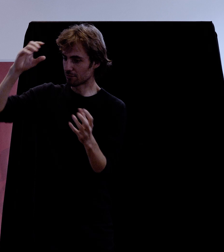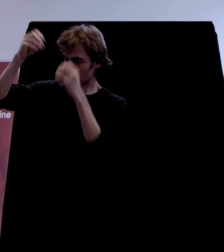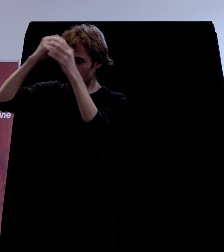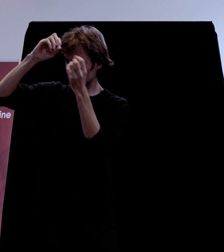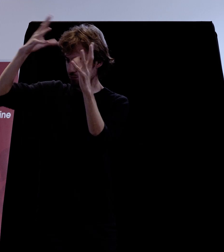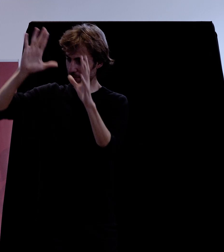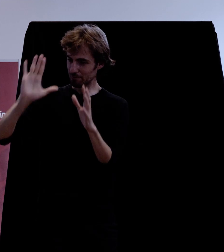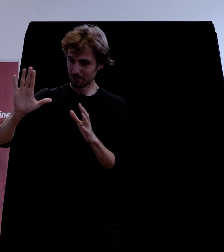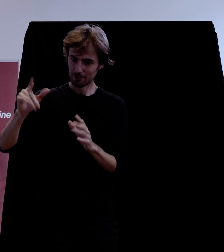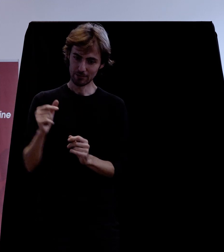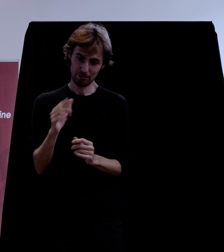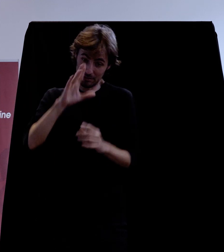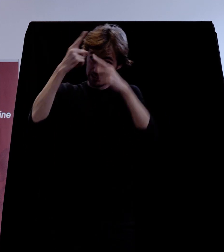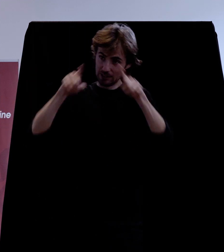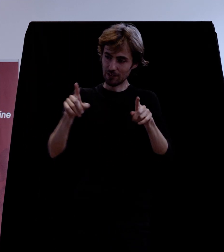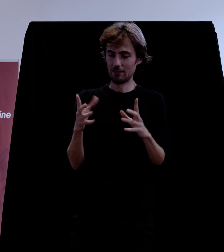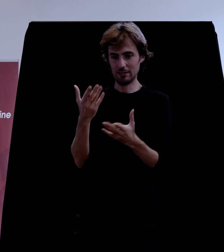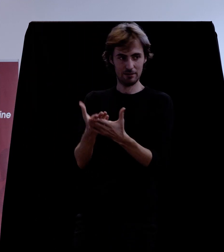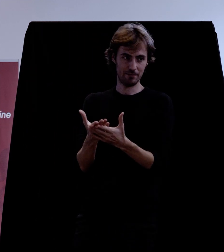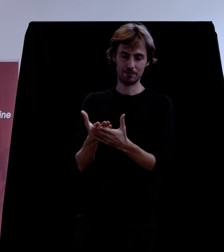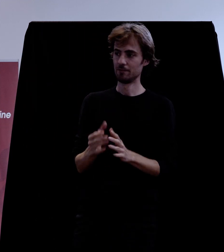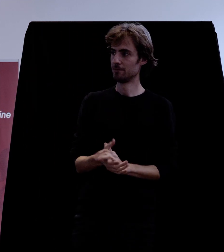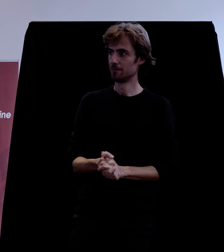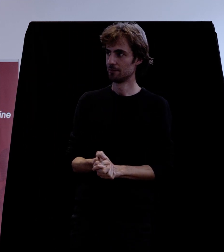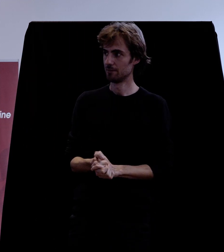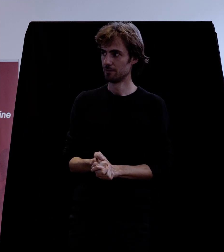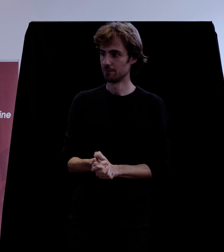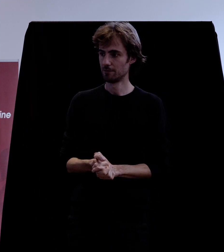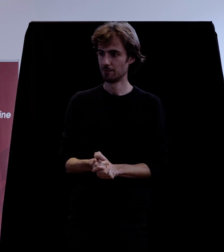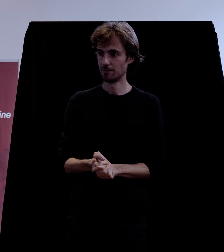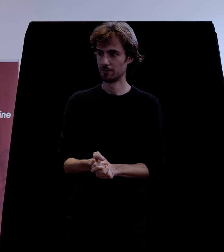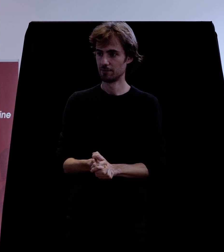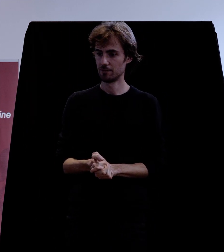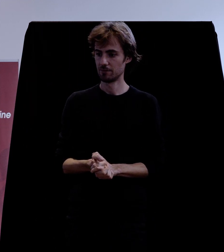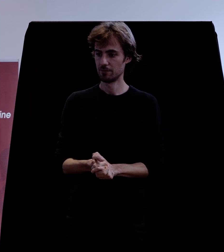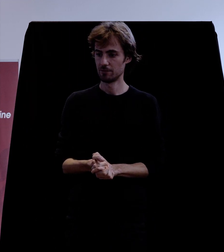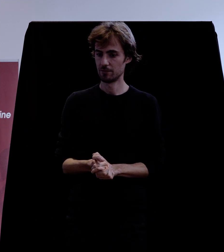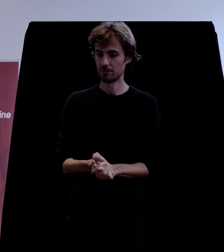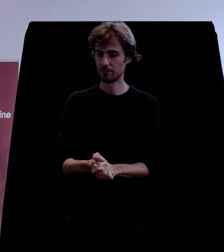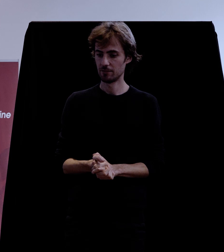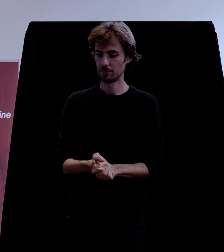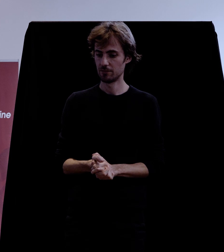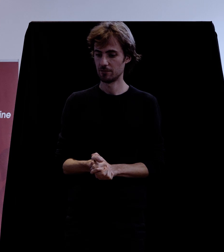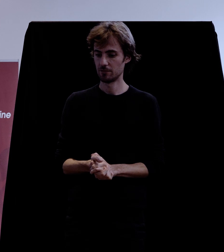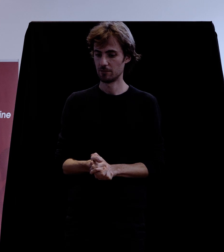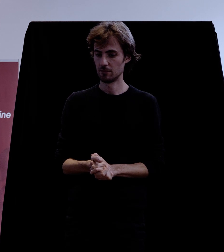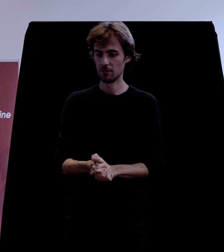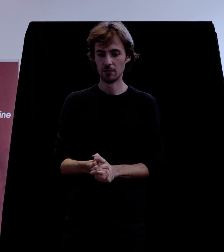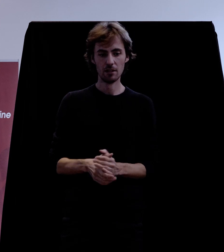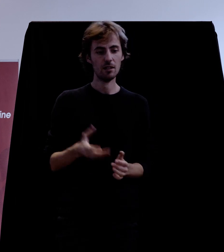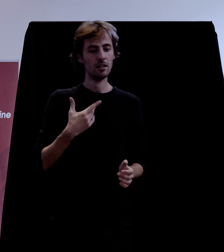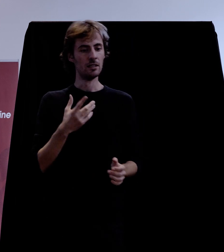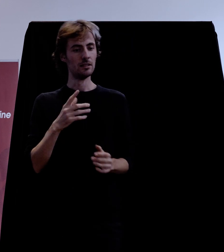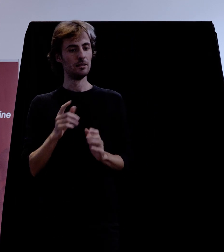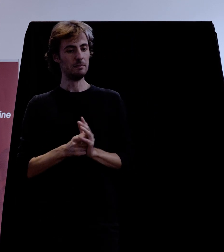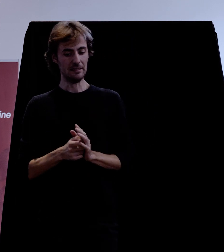experiences. Because when we're little, it's all about us, right? We don't, other people are kind of